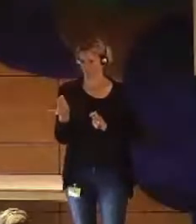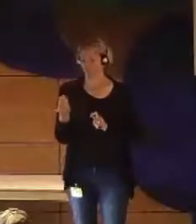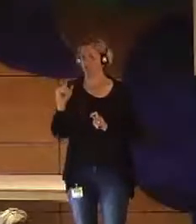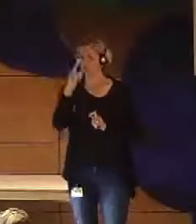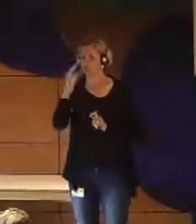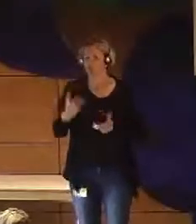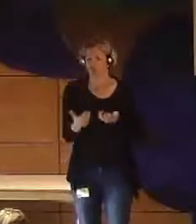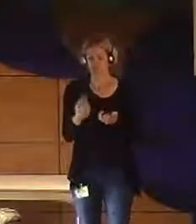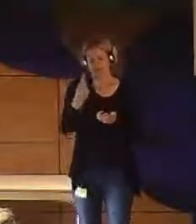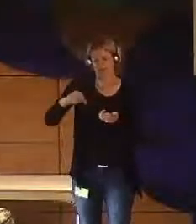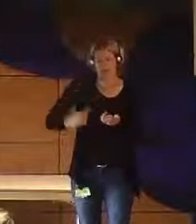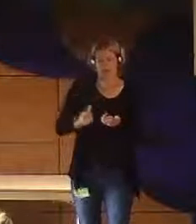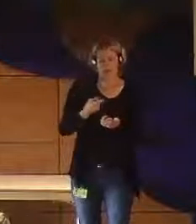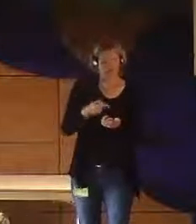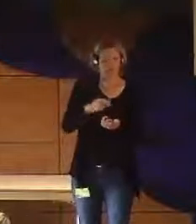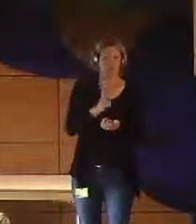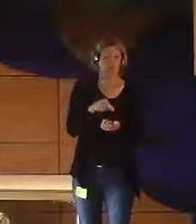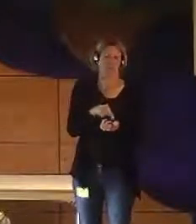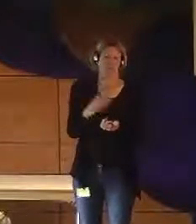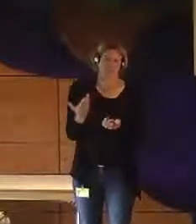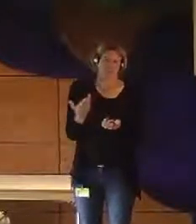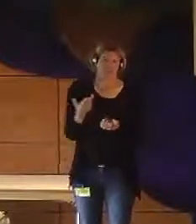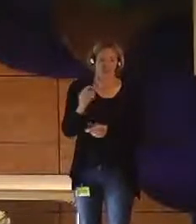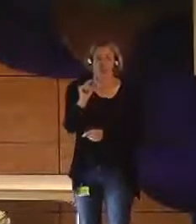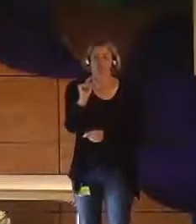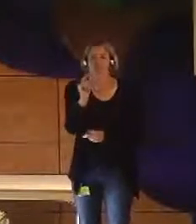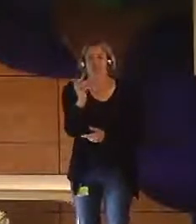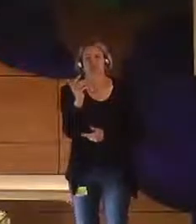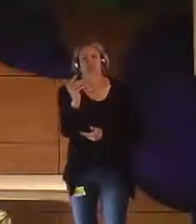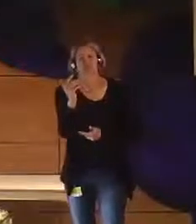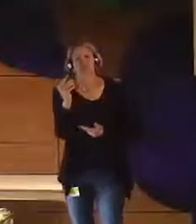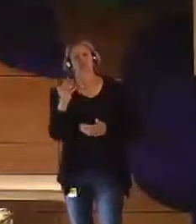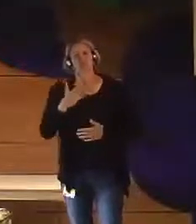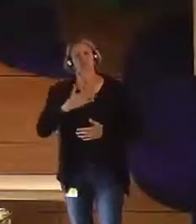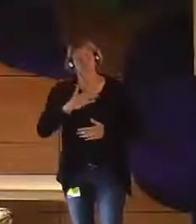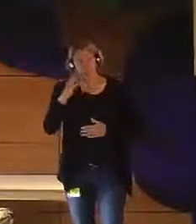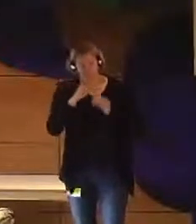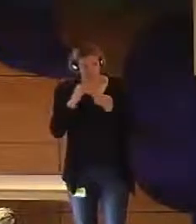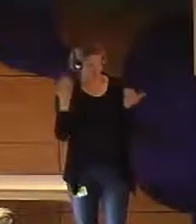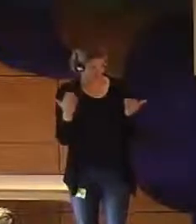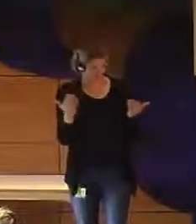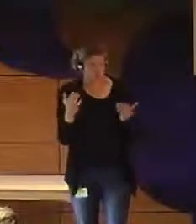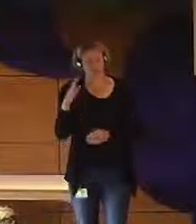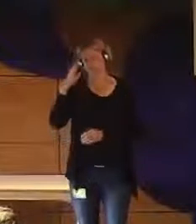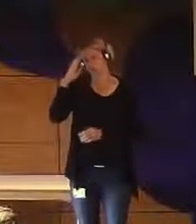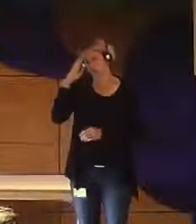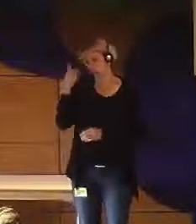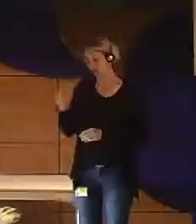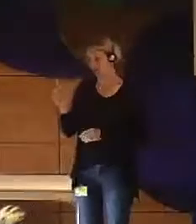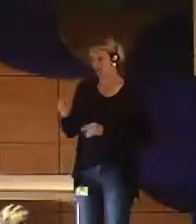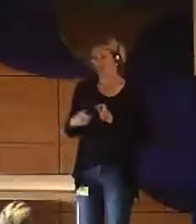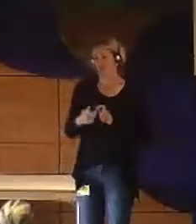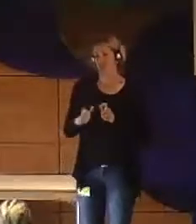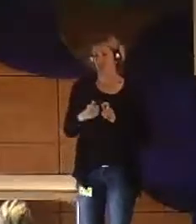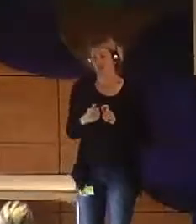all the boys, if you've got so in our experience, all the boys with micropenis and undescended testicles didn't go